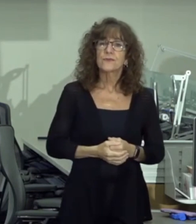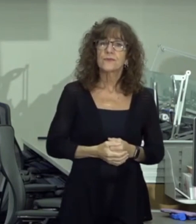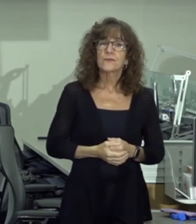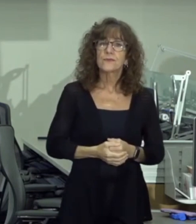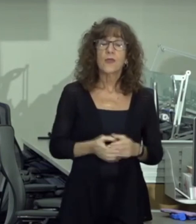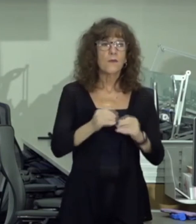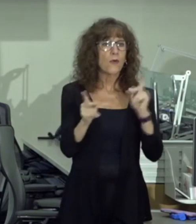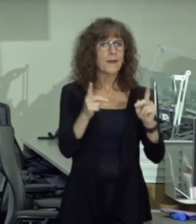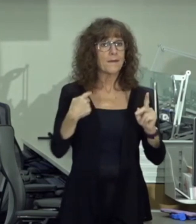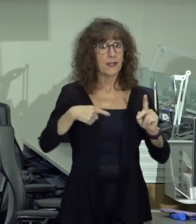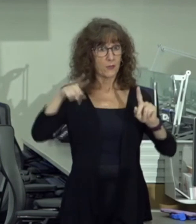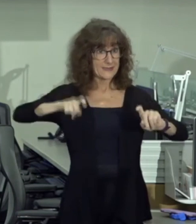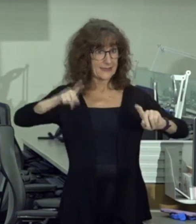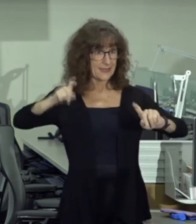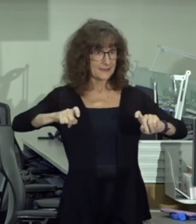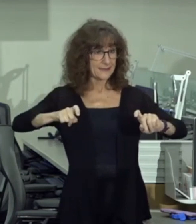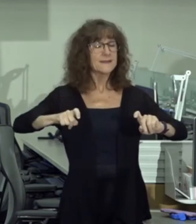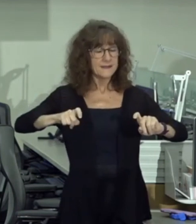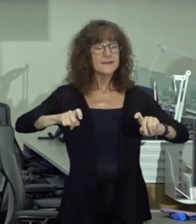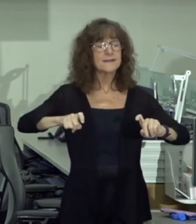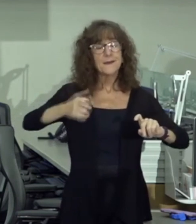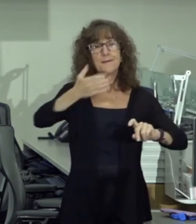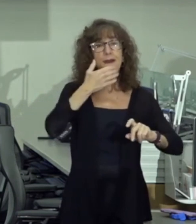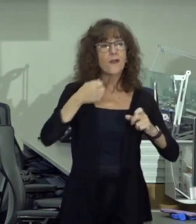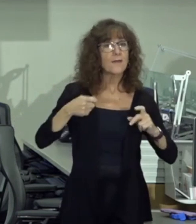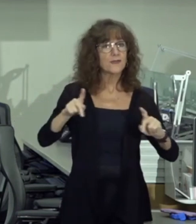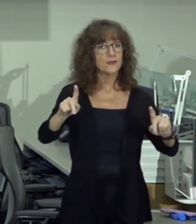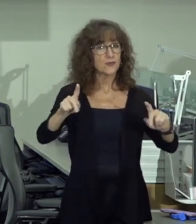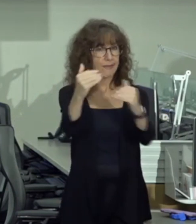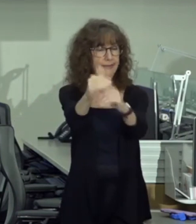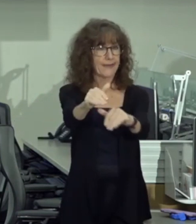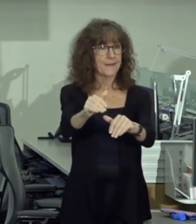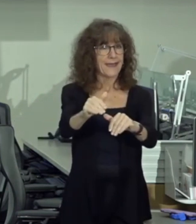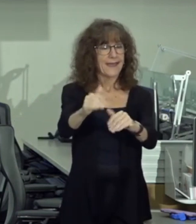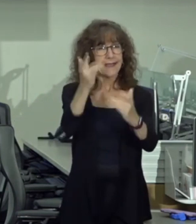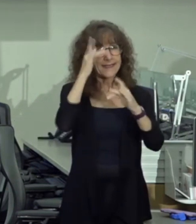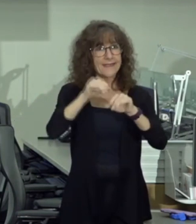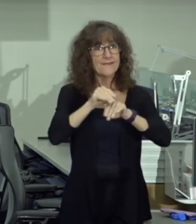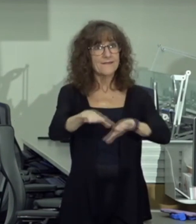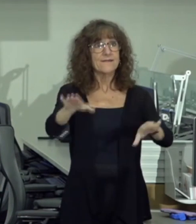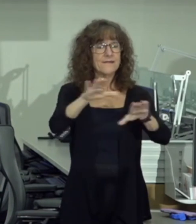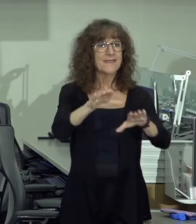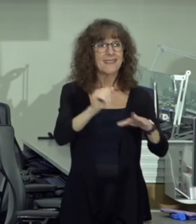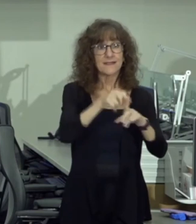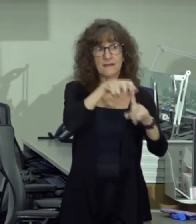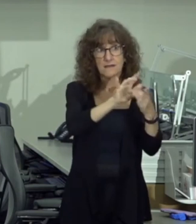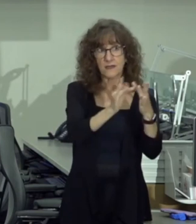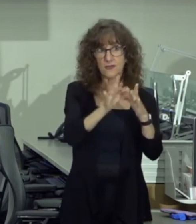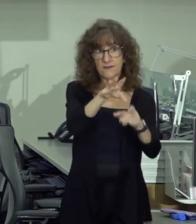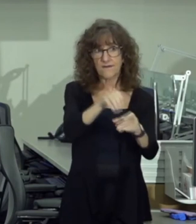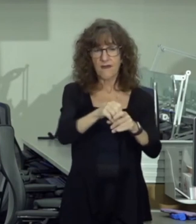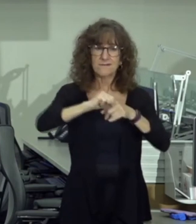The more residents we test, the better chance we have to contain the virus. That's where contact tracing comes in.